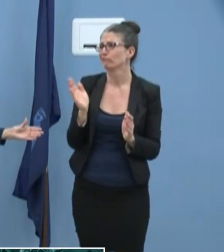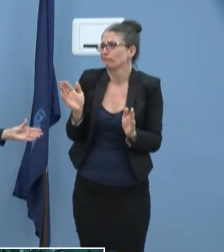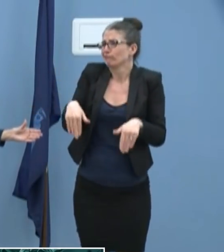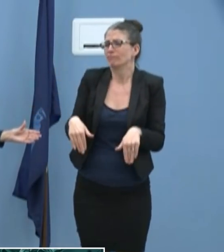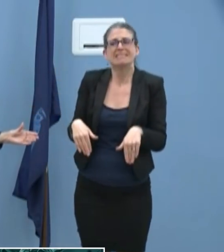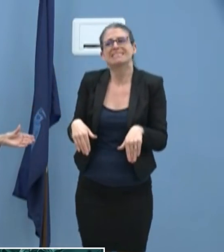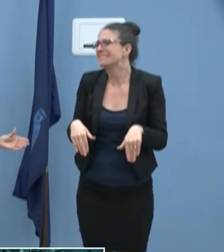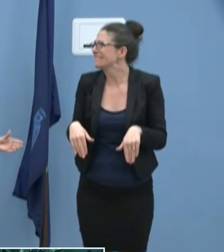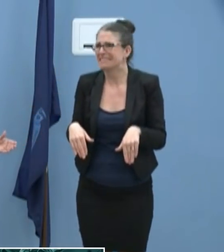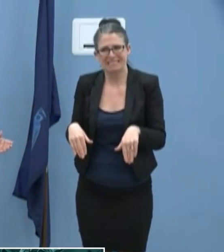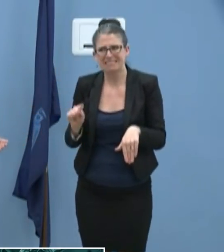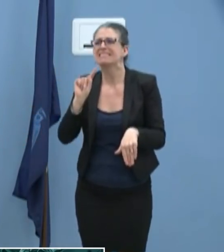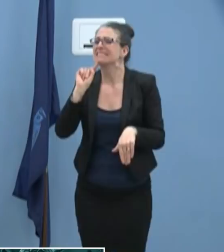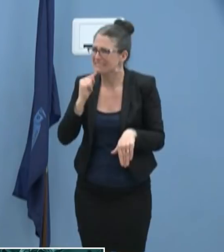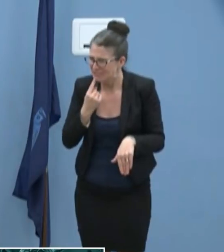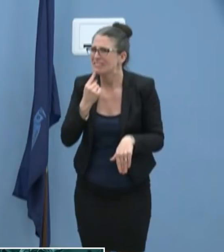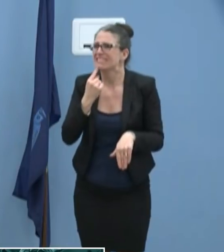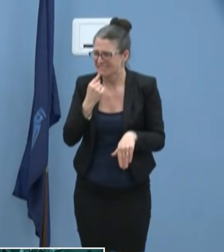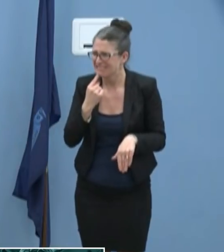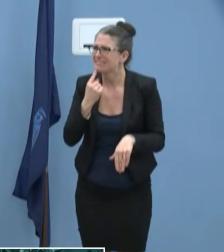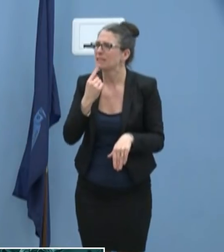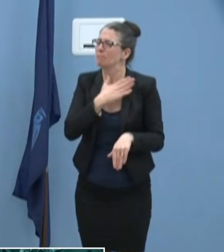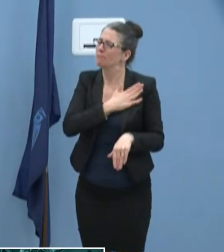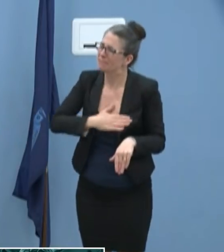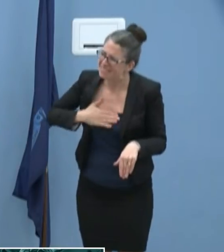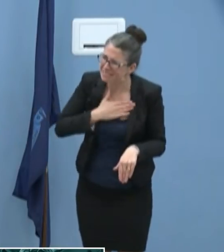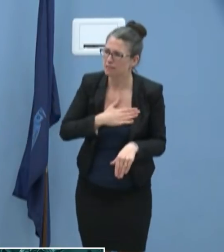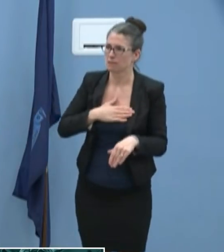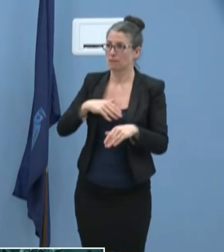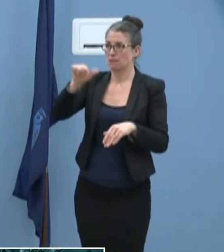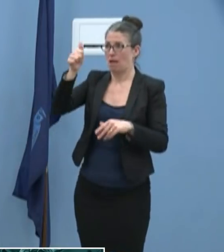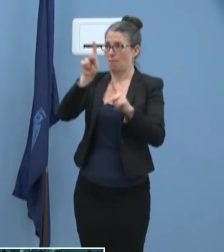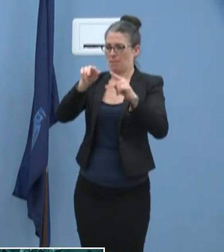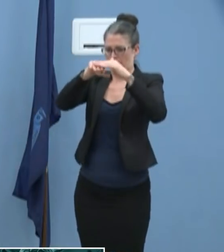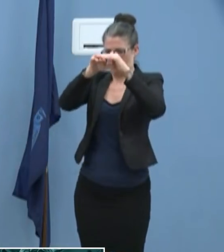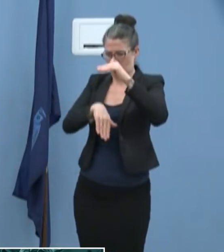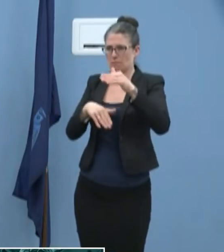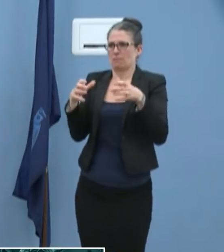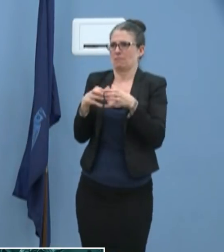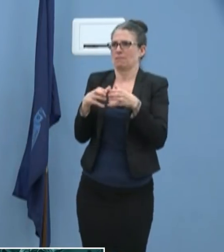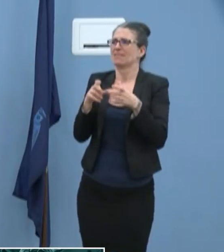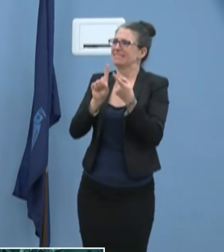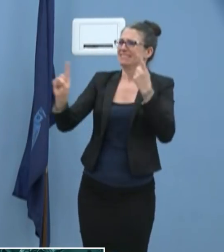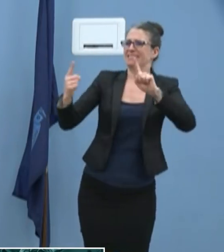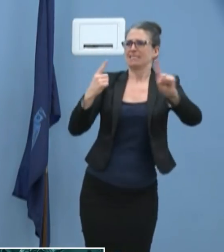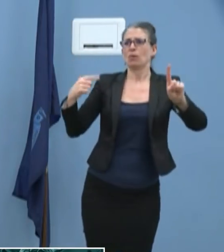distancing. We all have a responsibility to do our part.